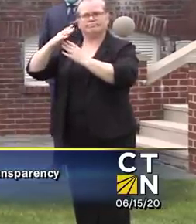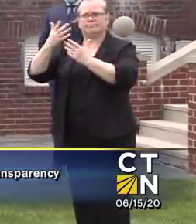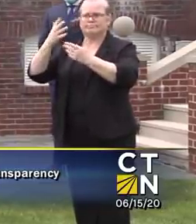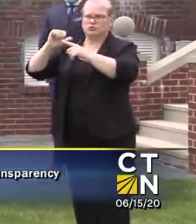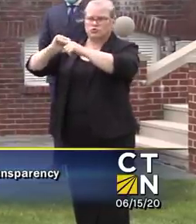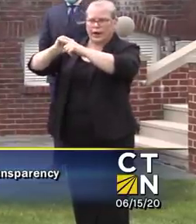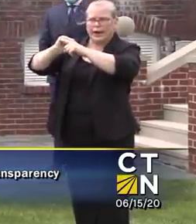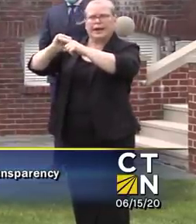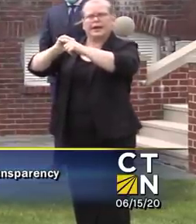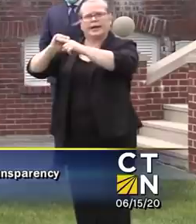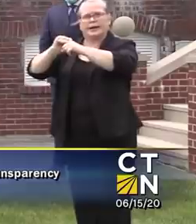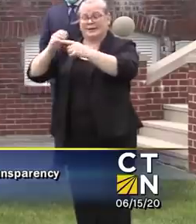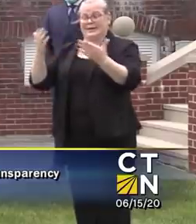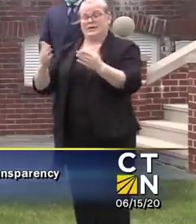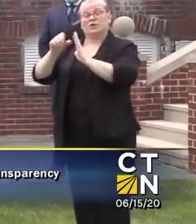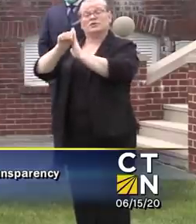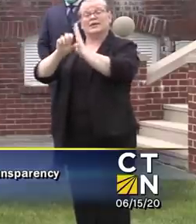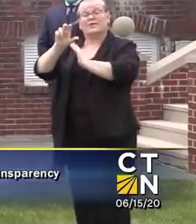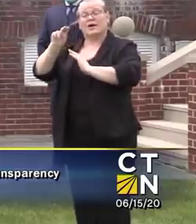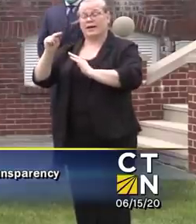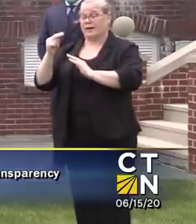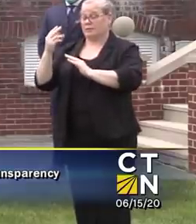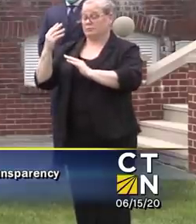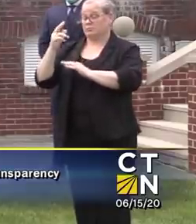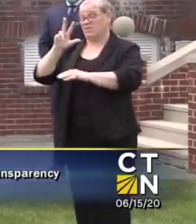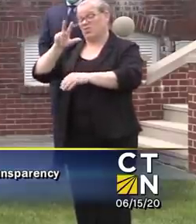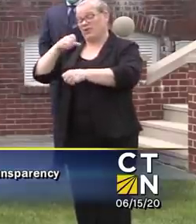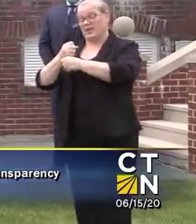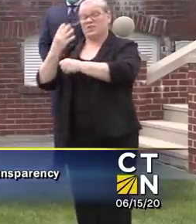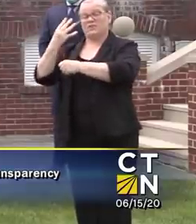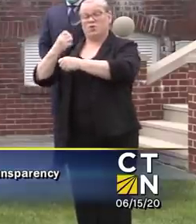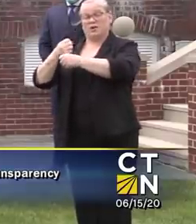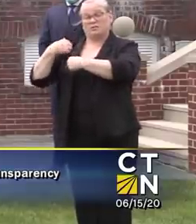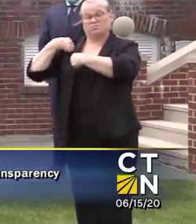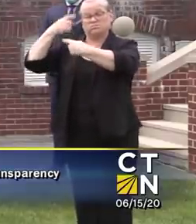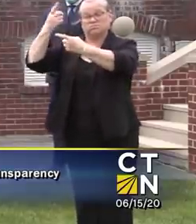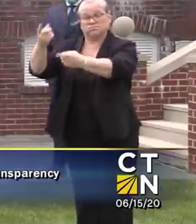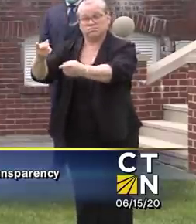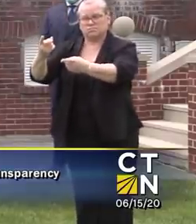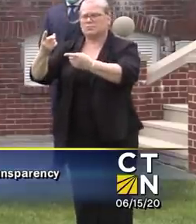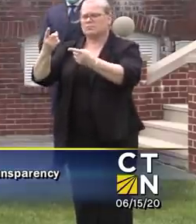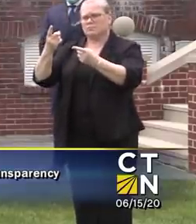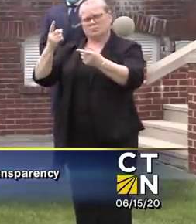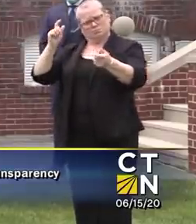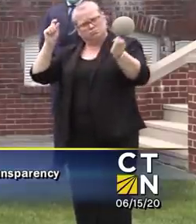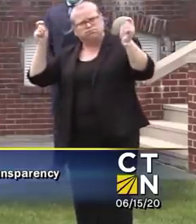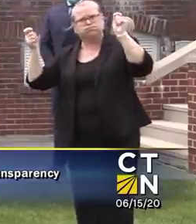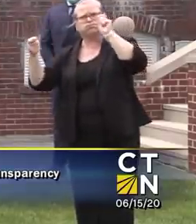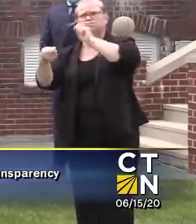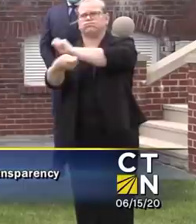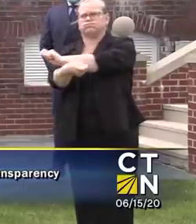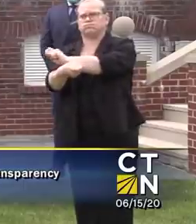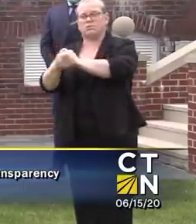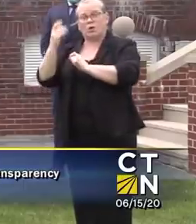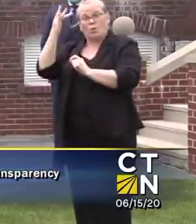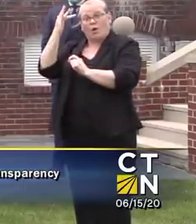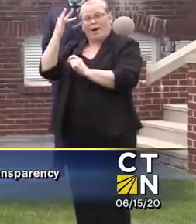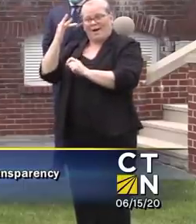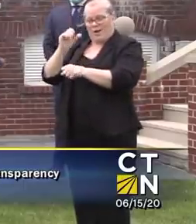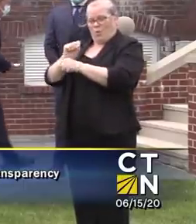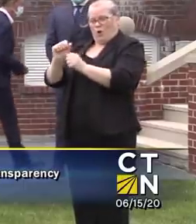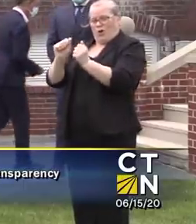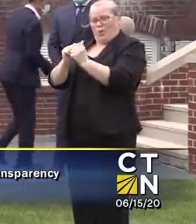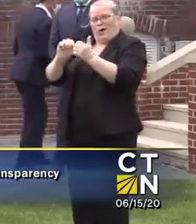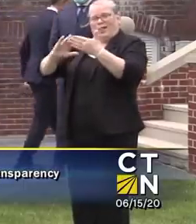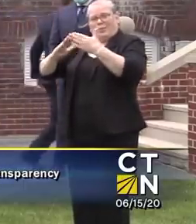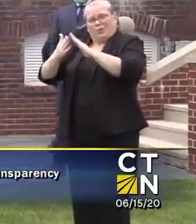years here in the state of Connecticut, we've implemented major changes as a result of working with our stakeholders,